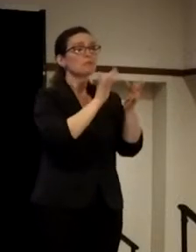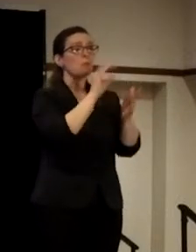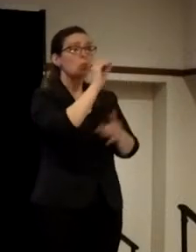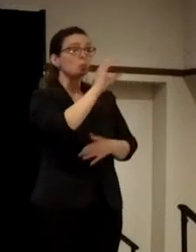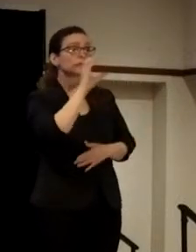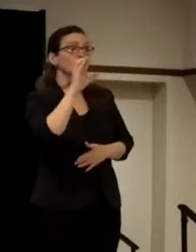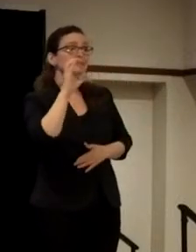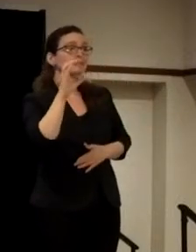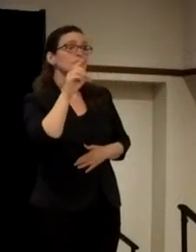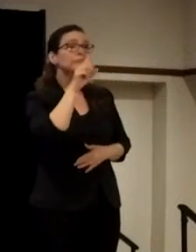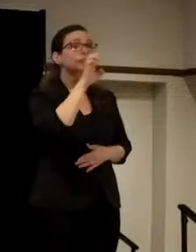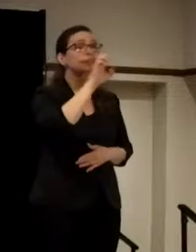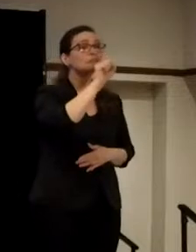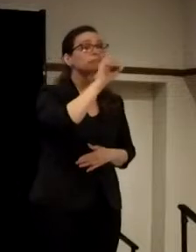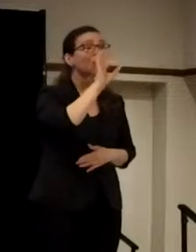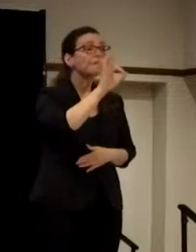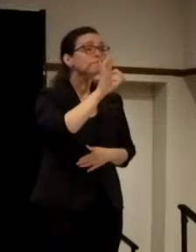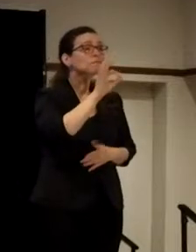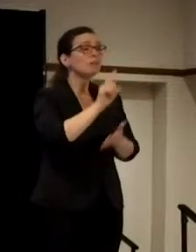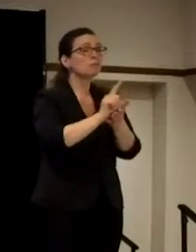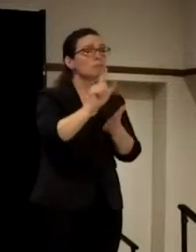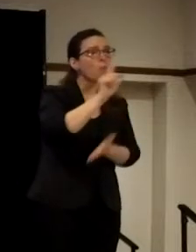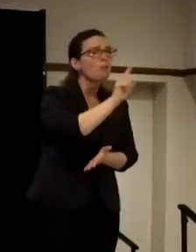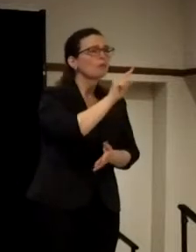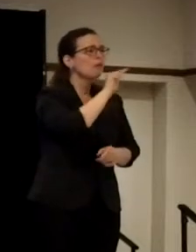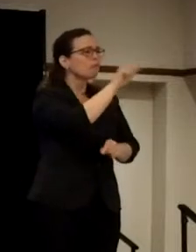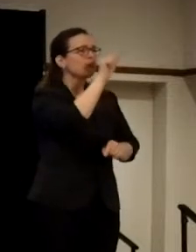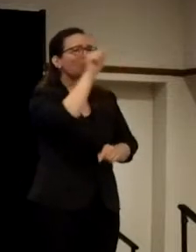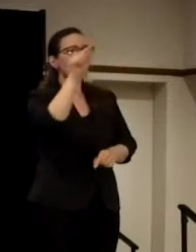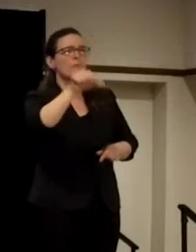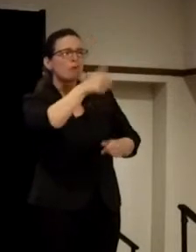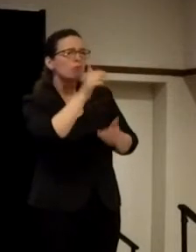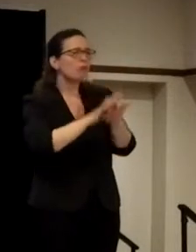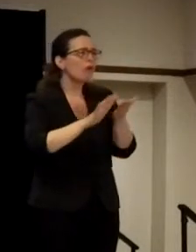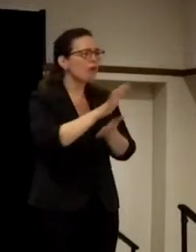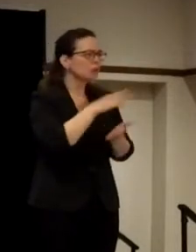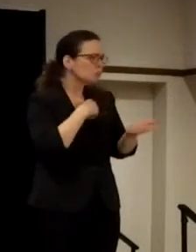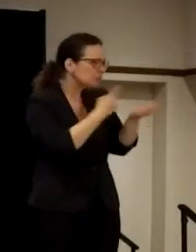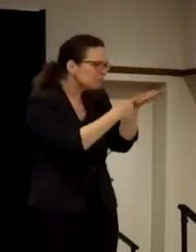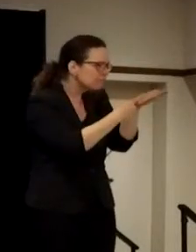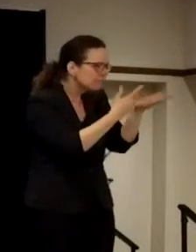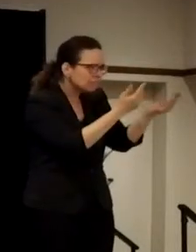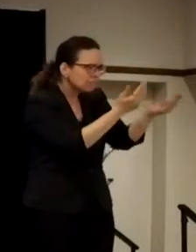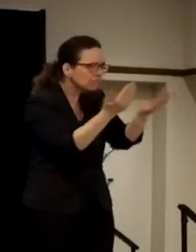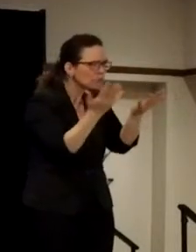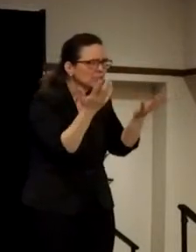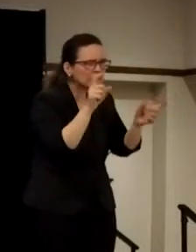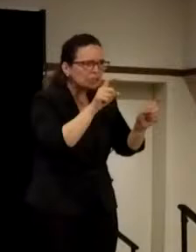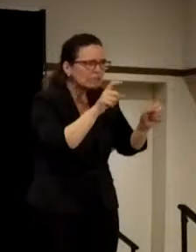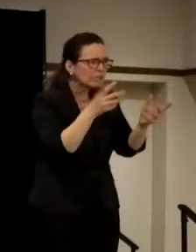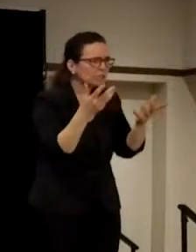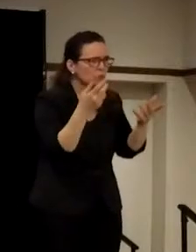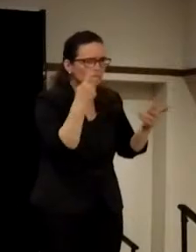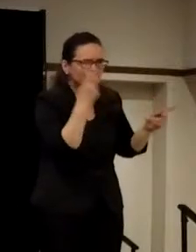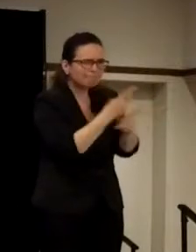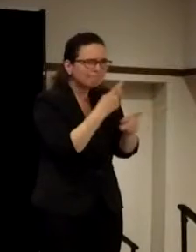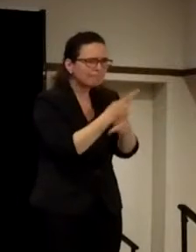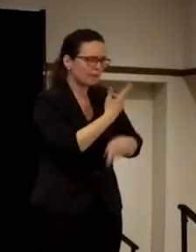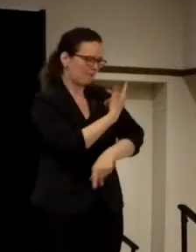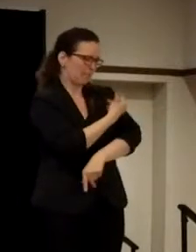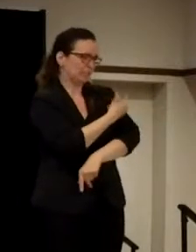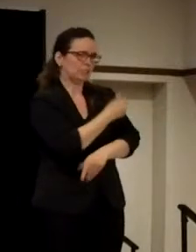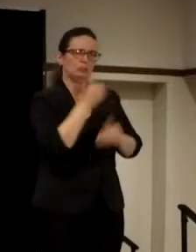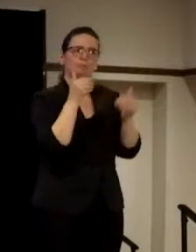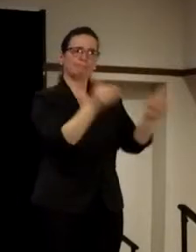have been on working to get their students who haven't been vaccinated yet vaccinated. In addition to that,